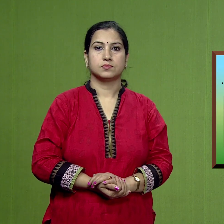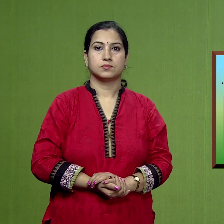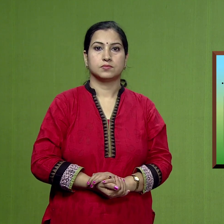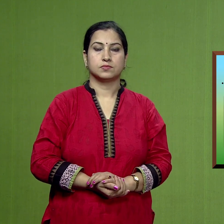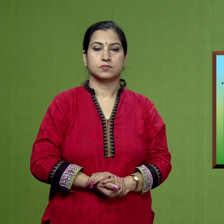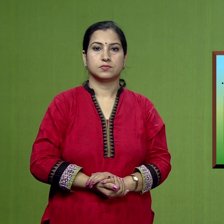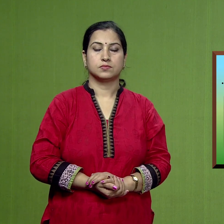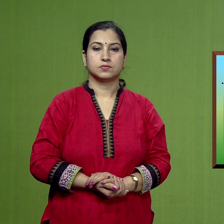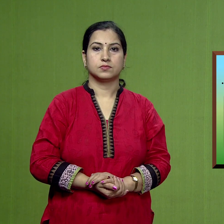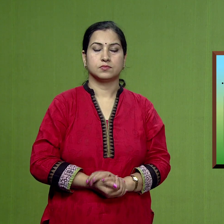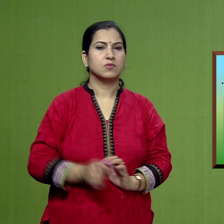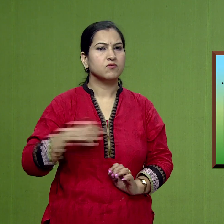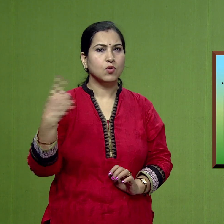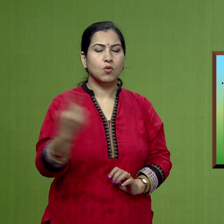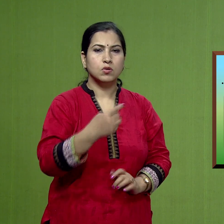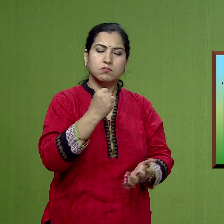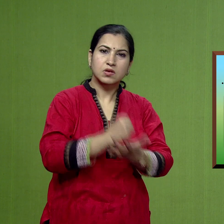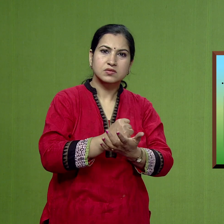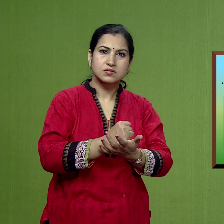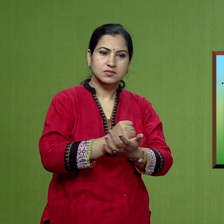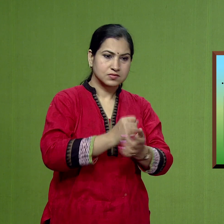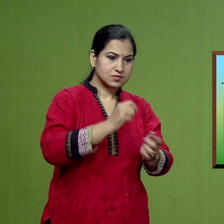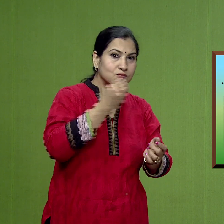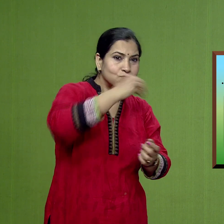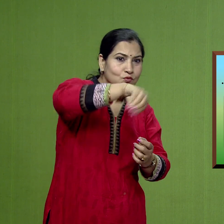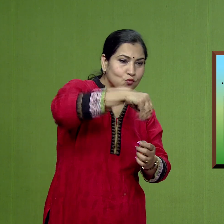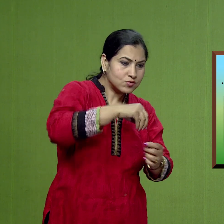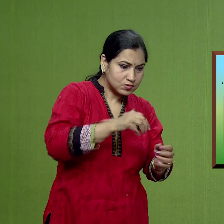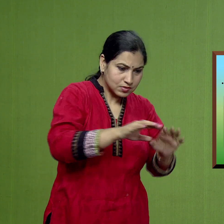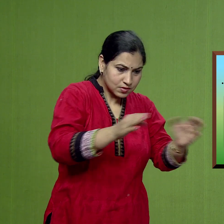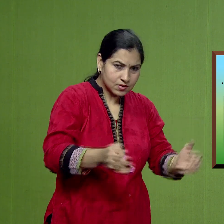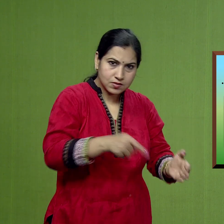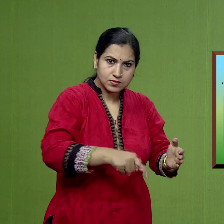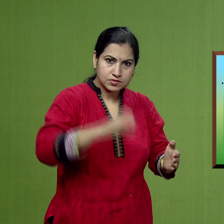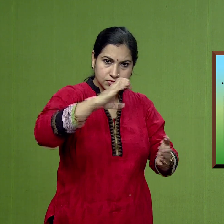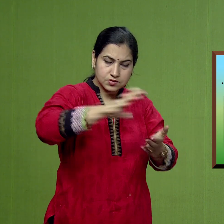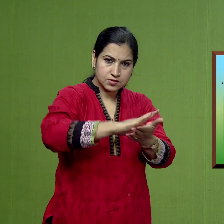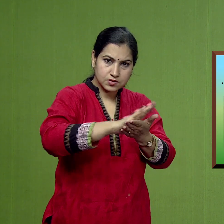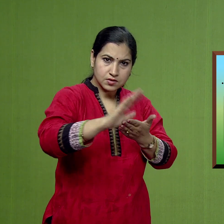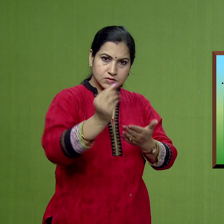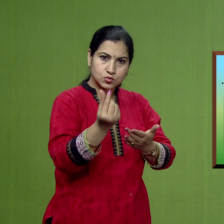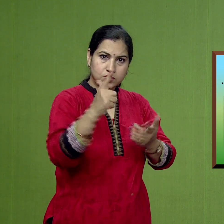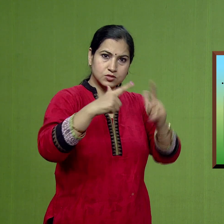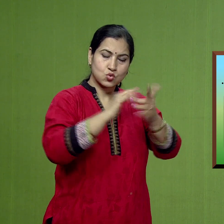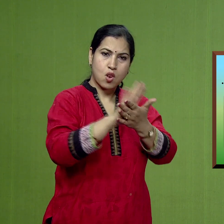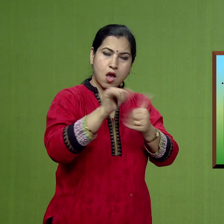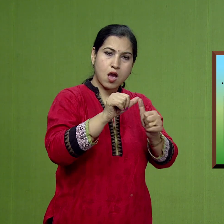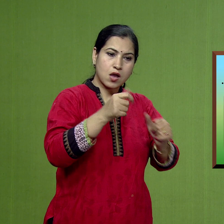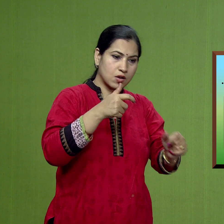We should use a smokeless chulha at home and also provide a tall chimney to the